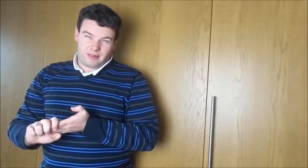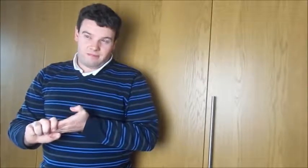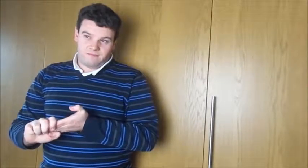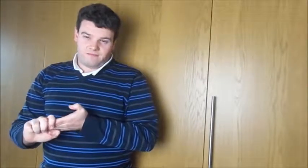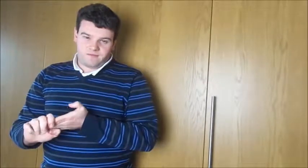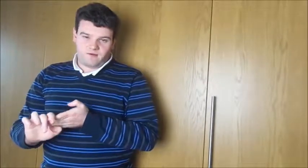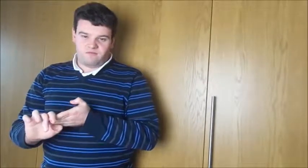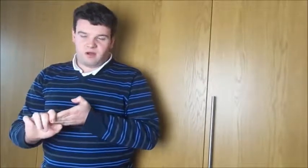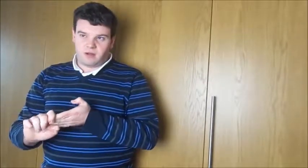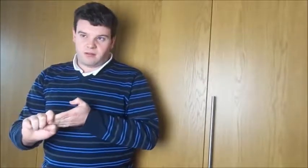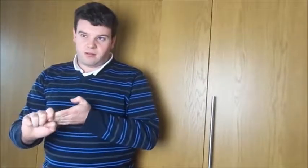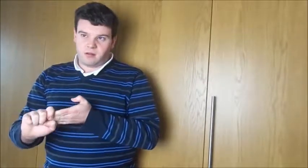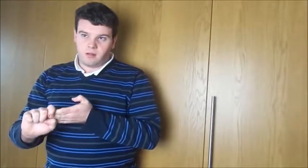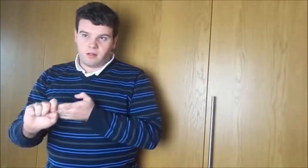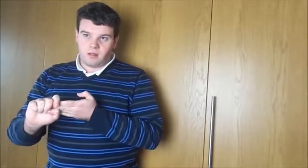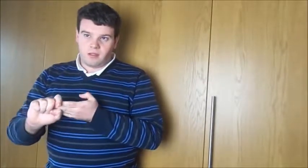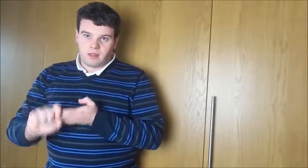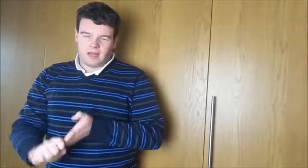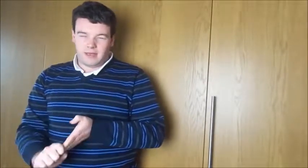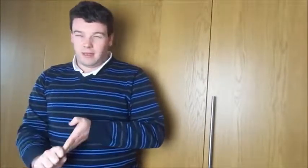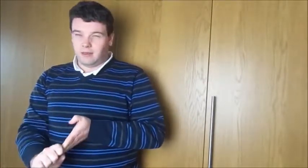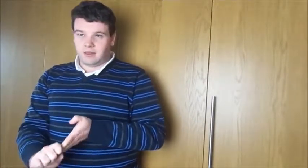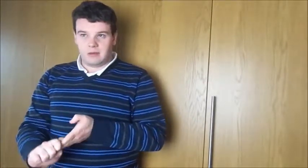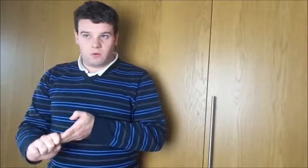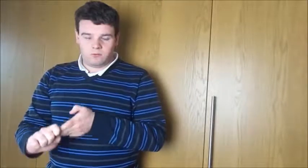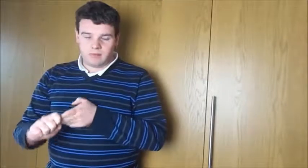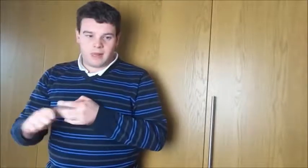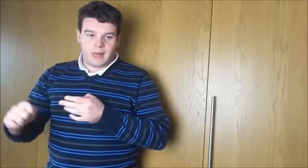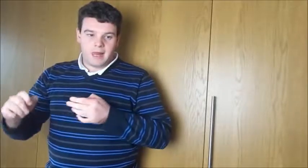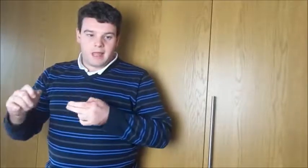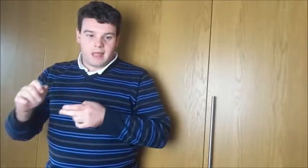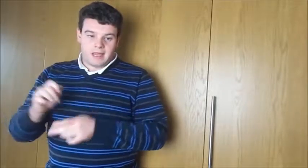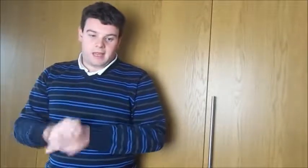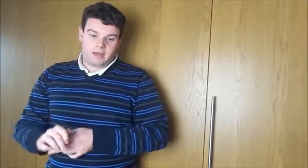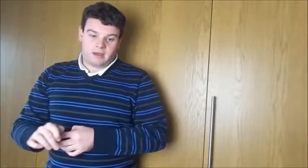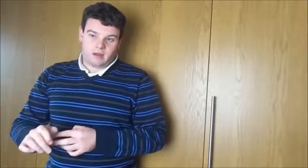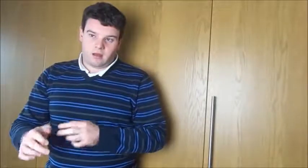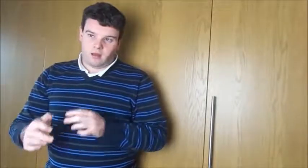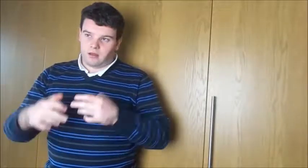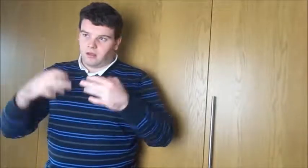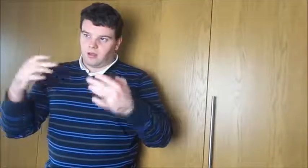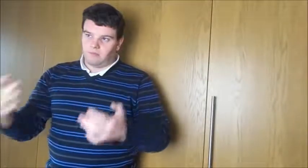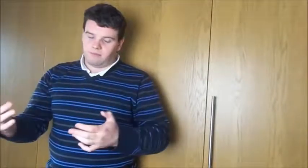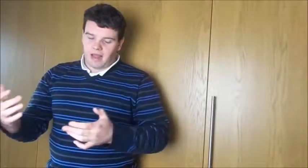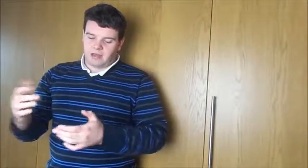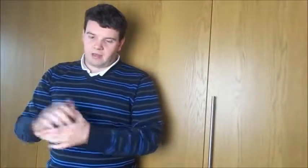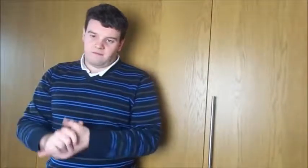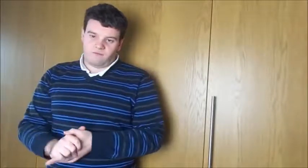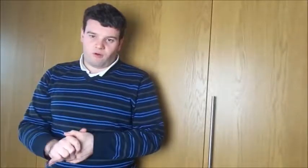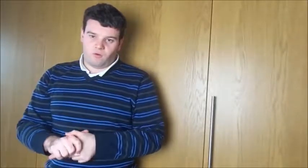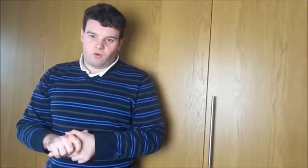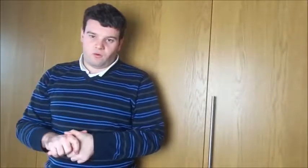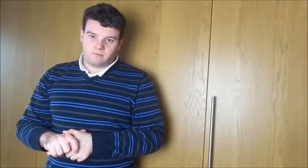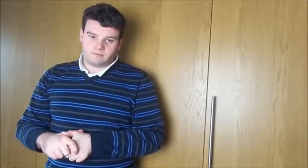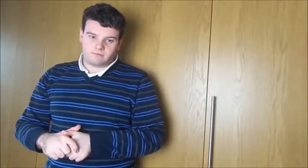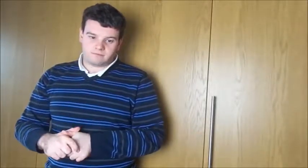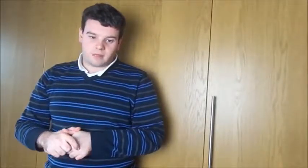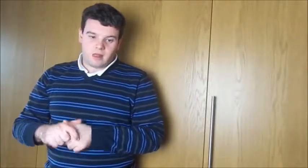16th of March 1861 in her palace at Frogmore,